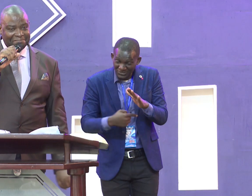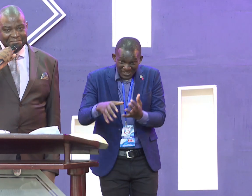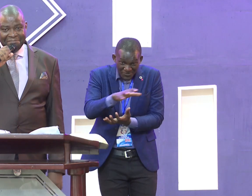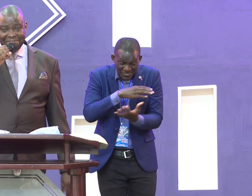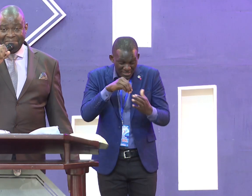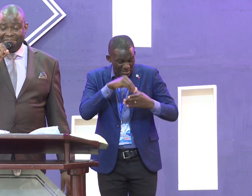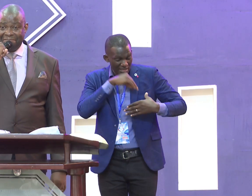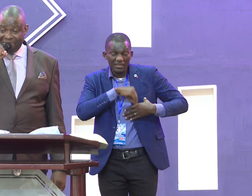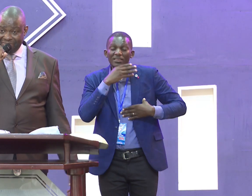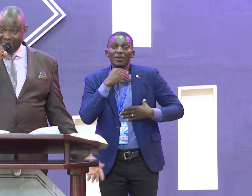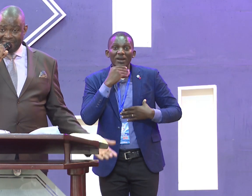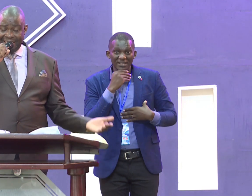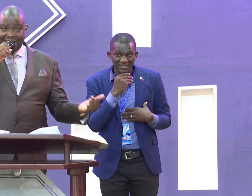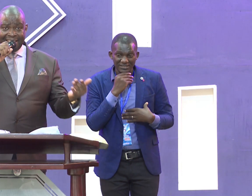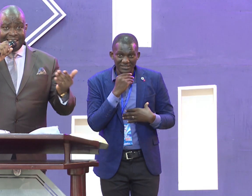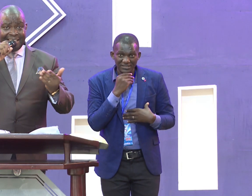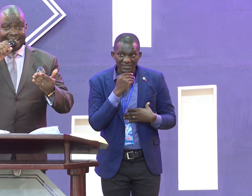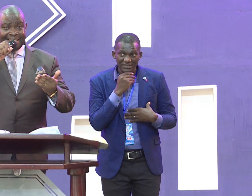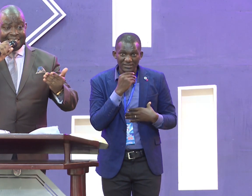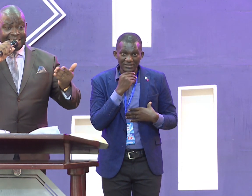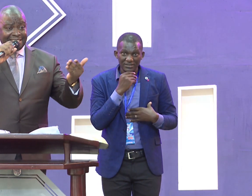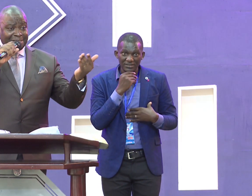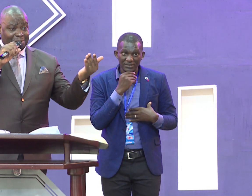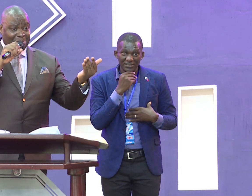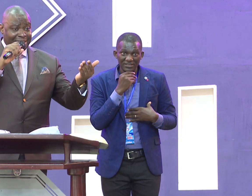The sign to show that your inner man is not